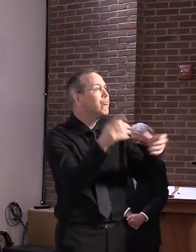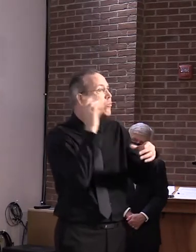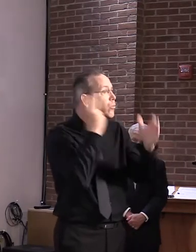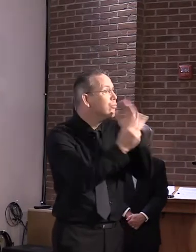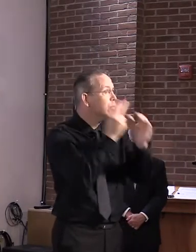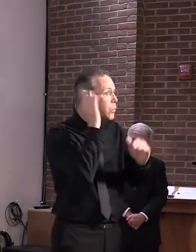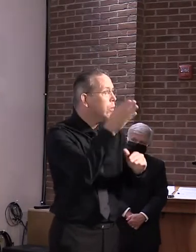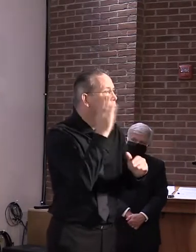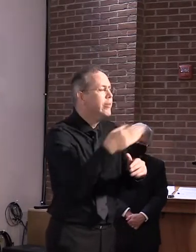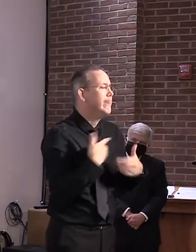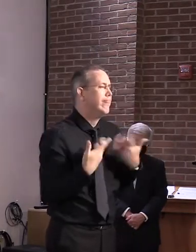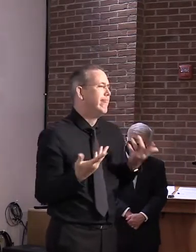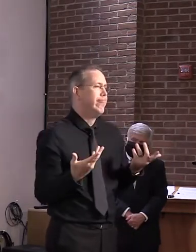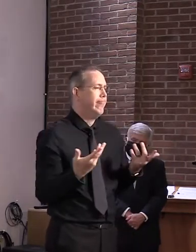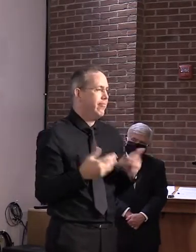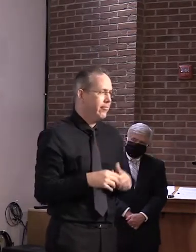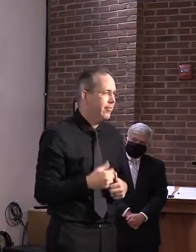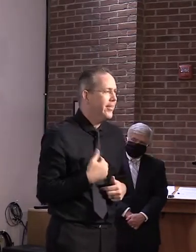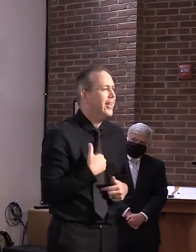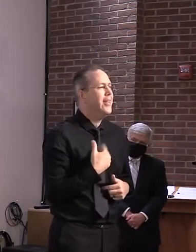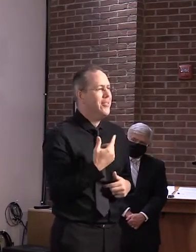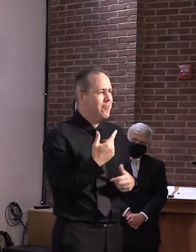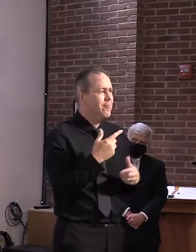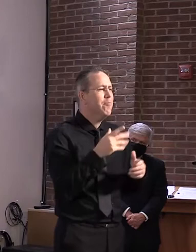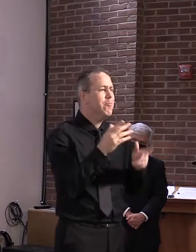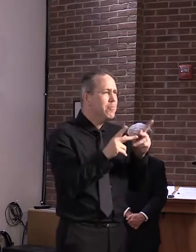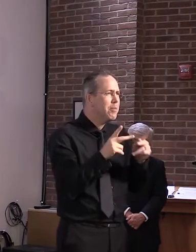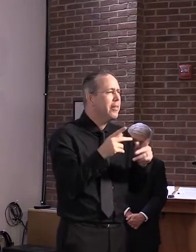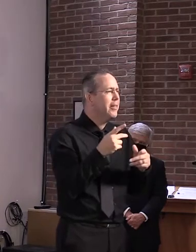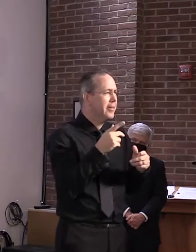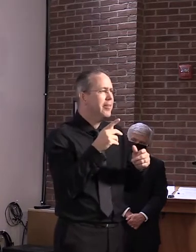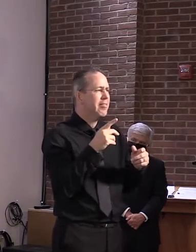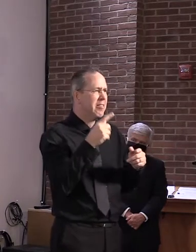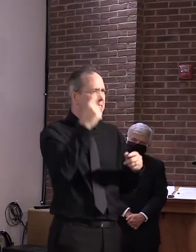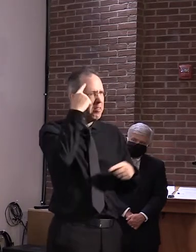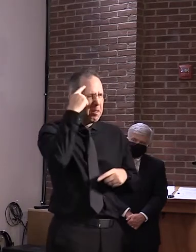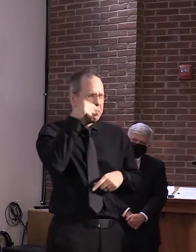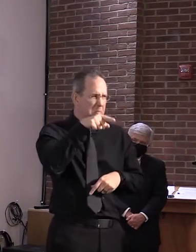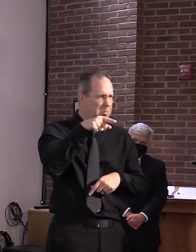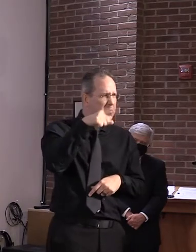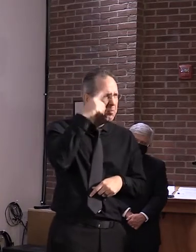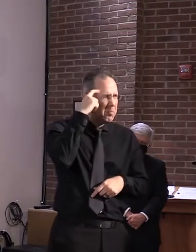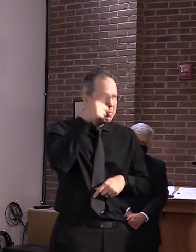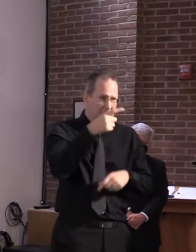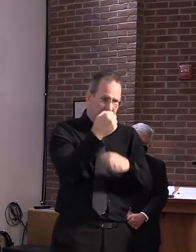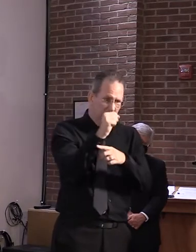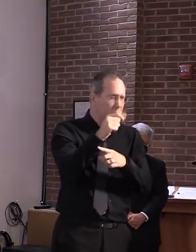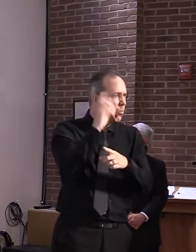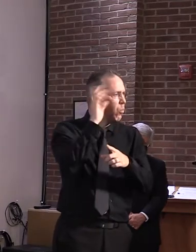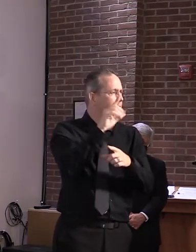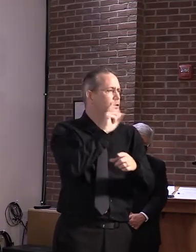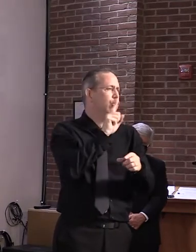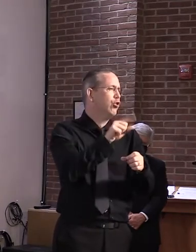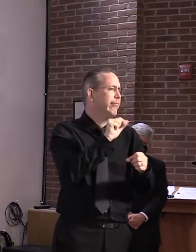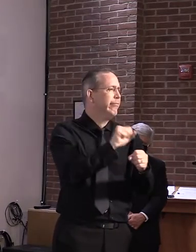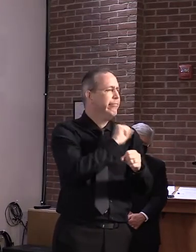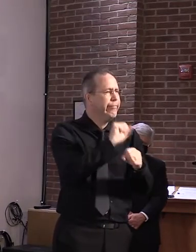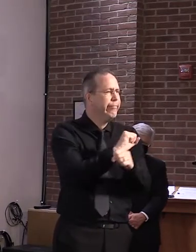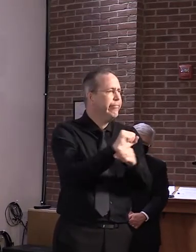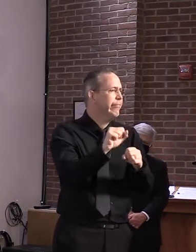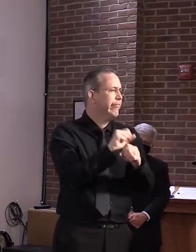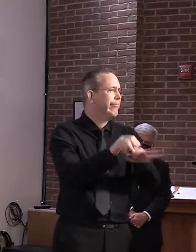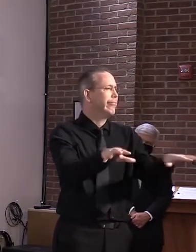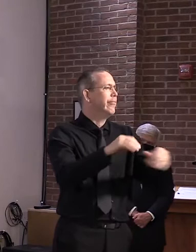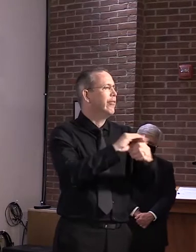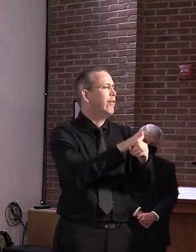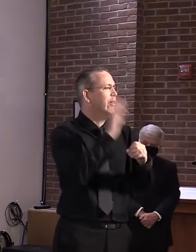everyone. However, that has not been borne out by the data. Now, in Vermont, our data clearly says